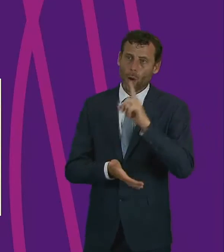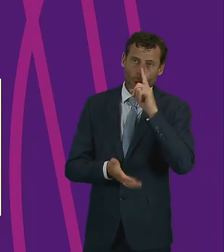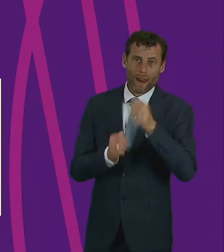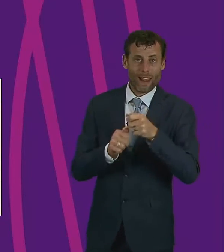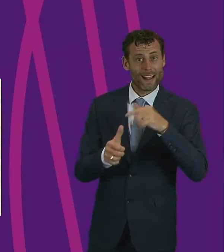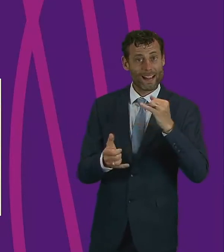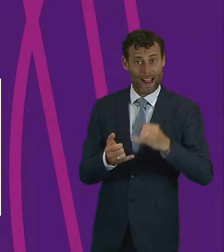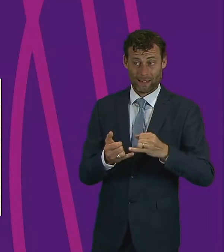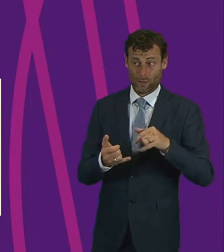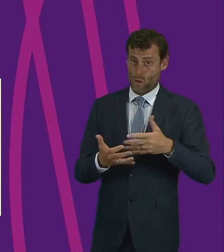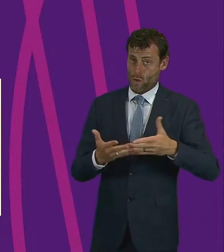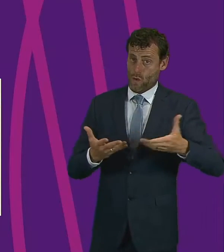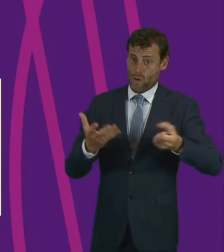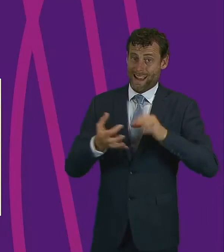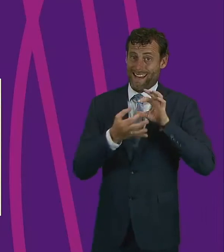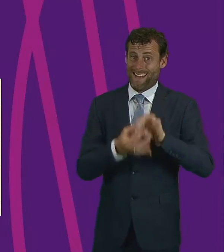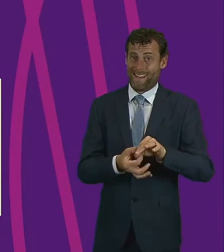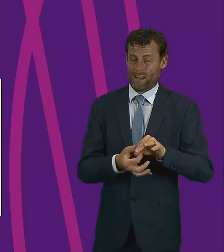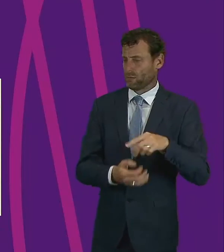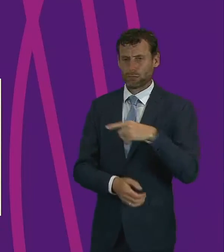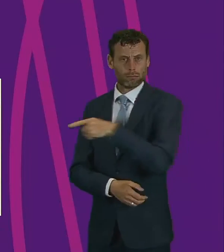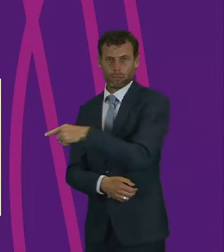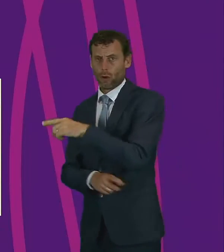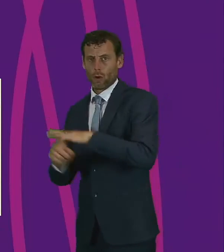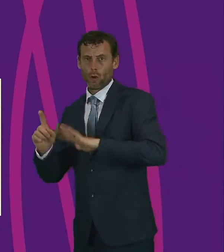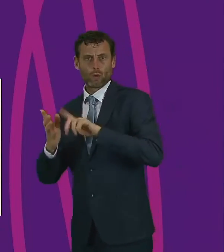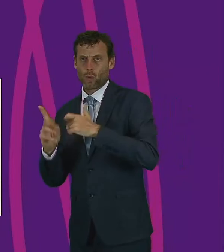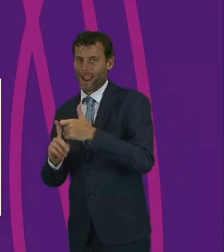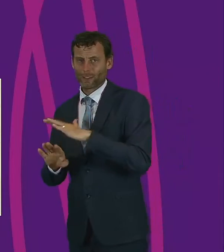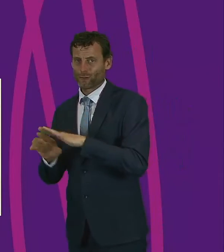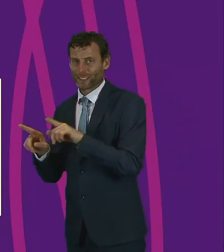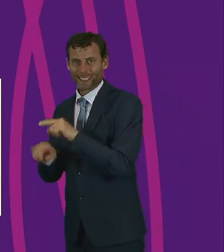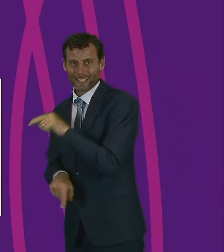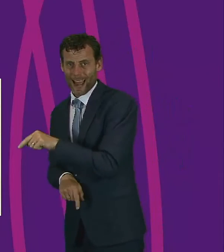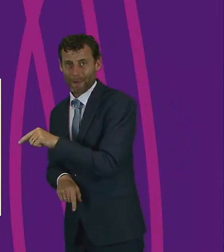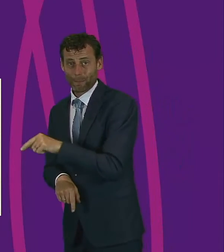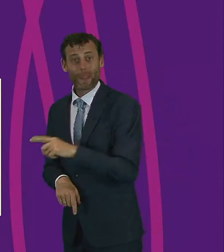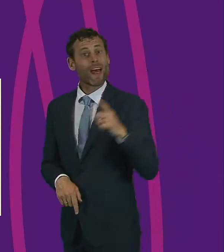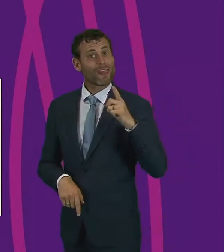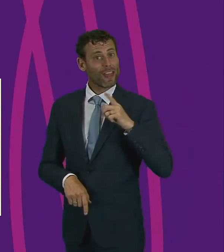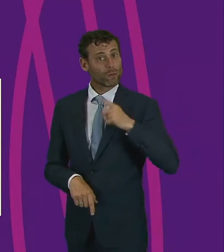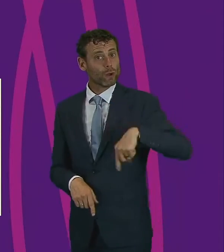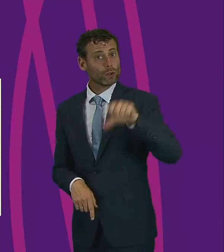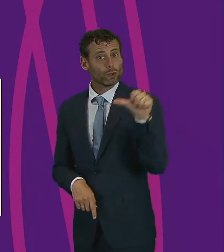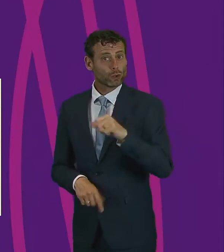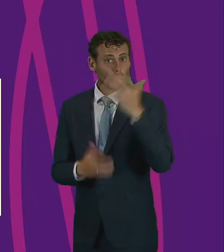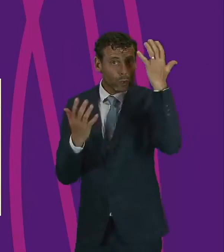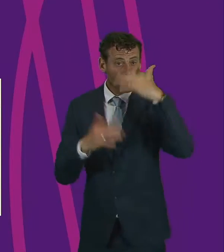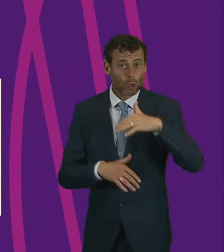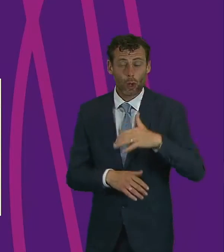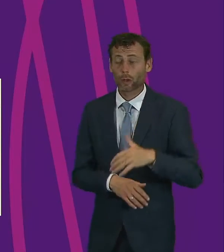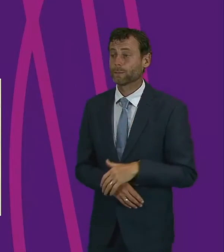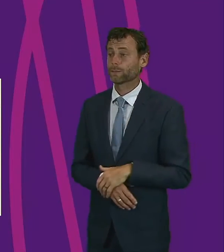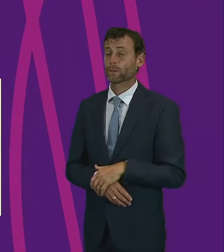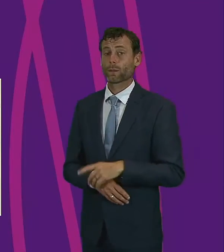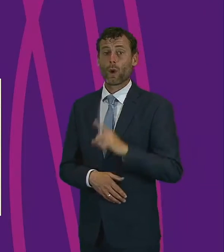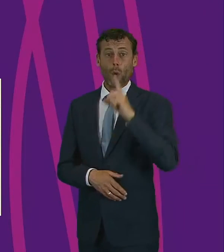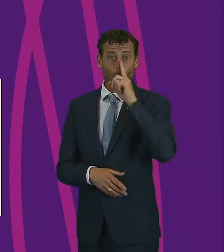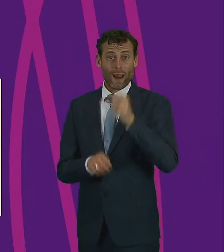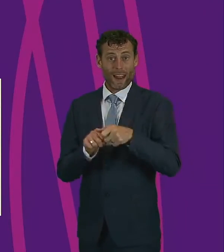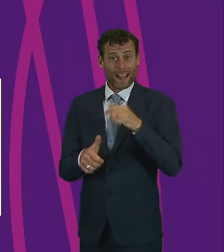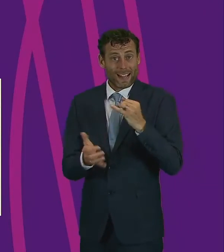rest of the UK. These are all reasons that should make us concerned. Now, oil and gas don't just have COVID-19 to cope with. The price of a